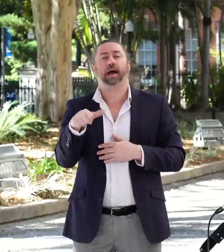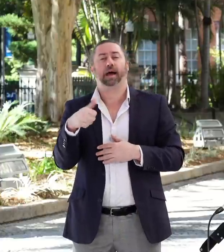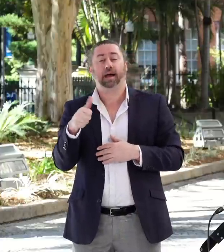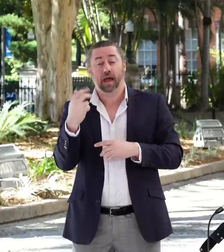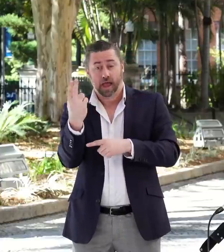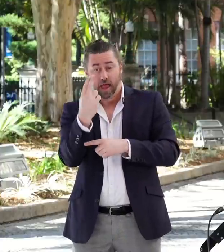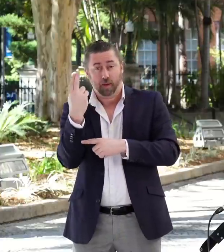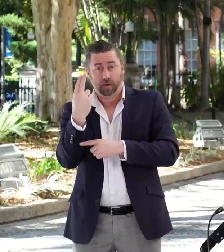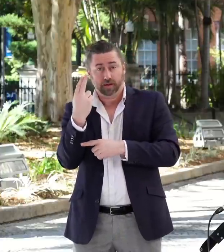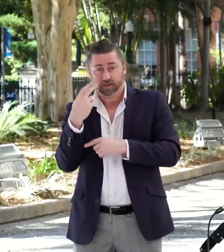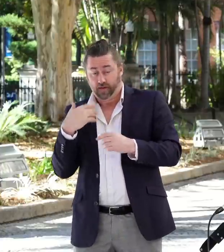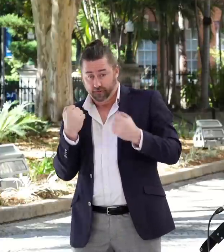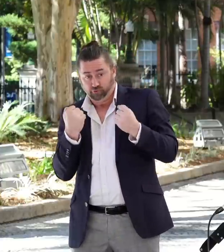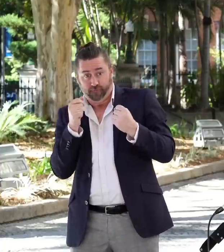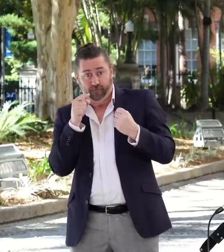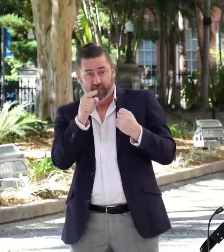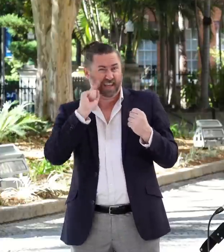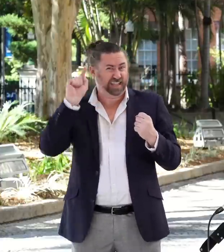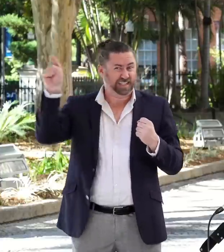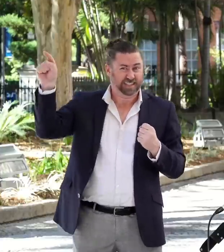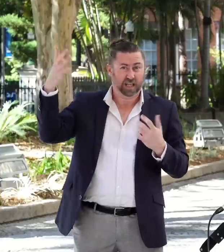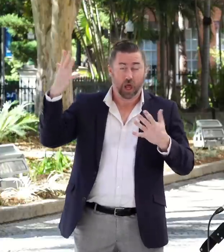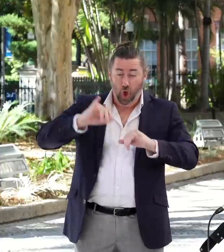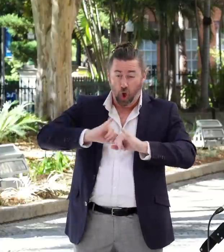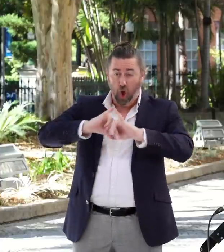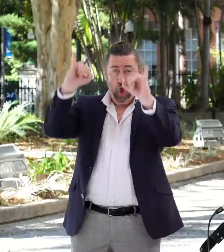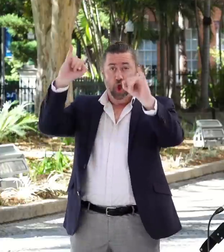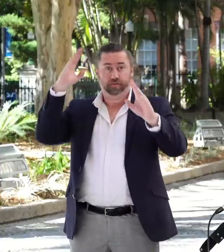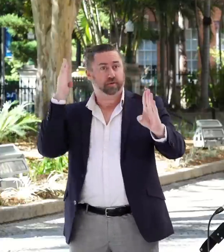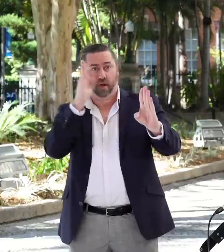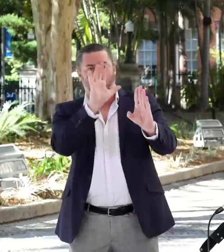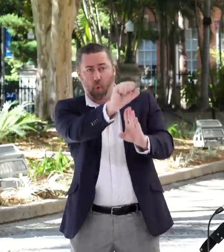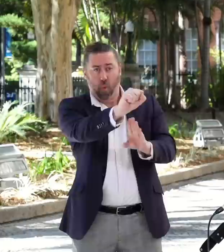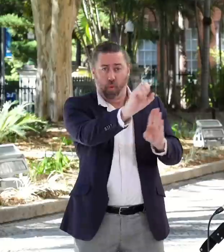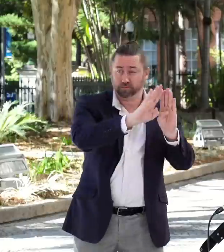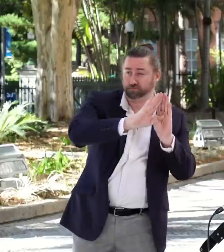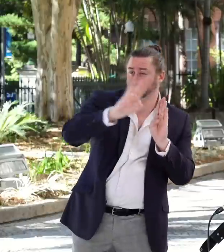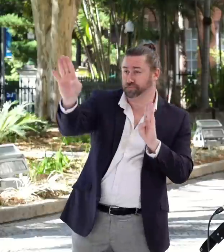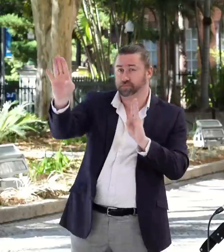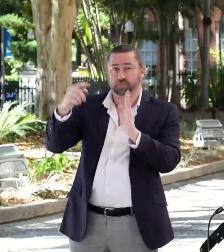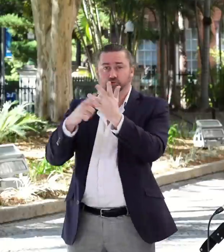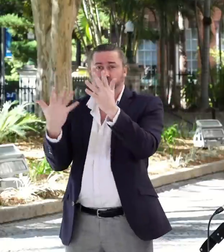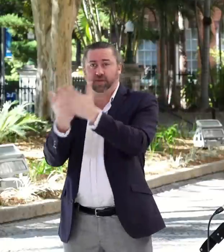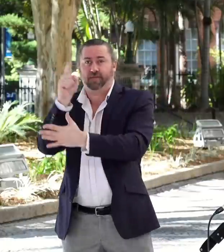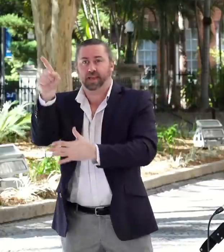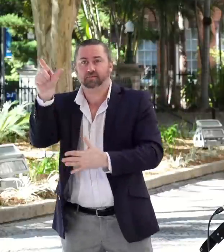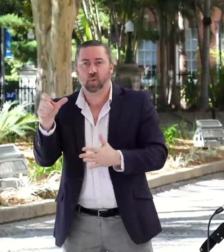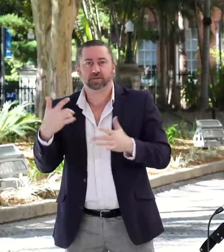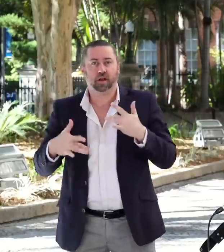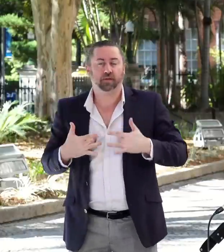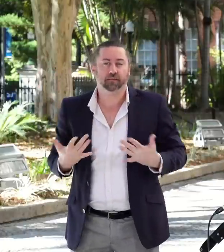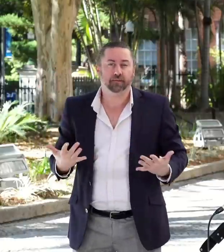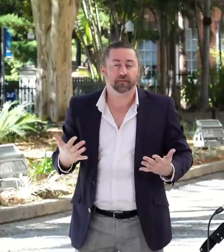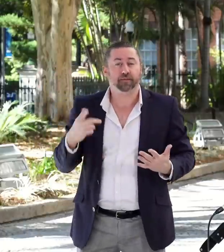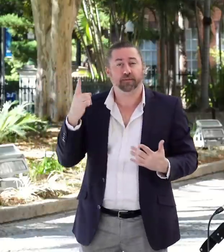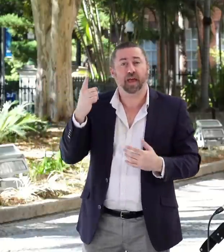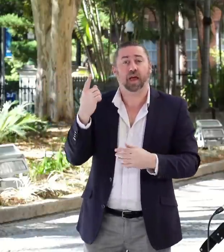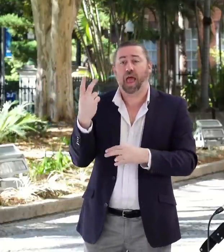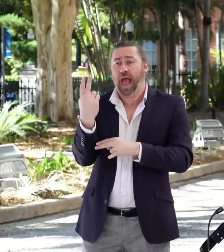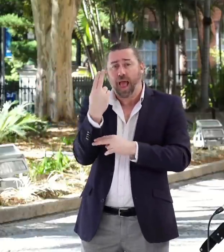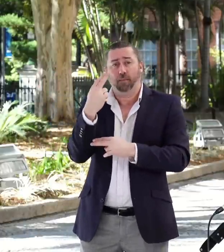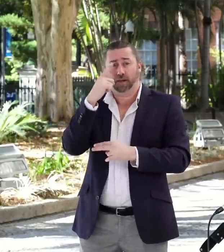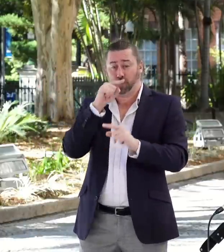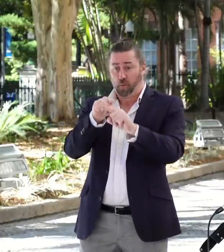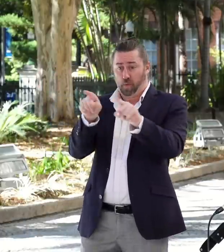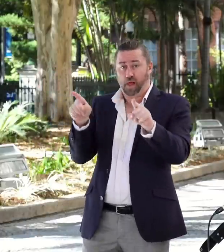were reprioritised to other jobs that were seen as more serious. So that is the call of the paramedics to make those